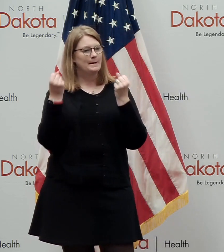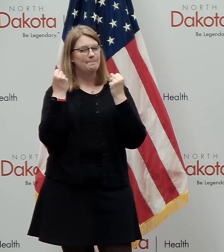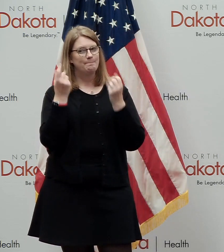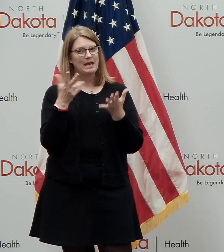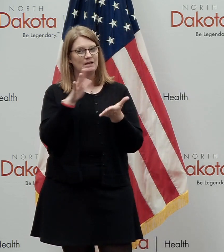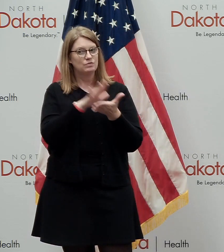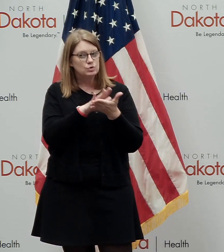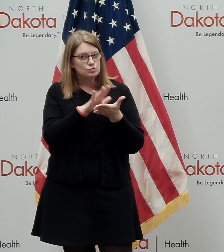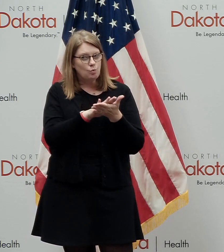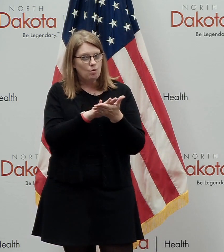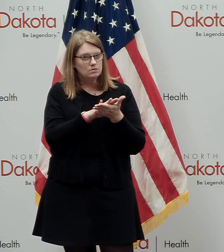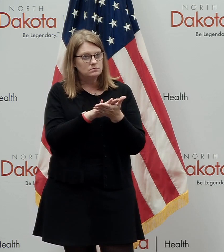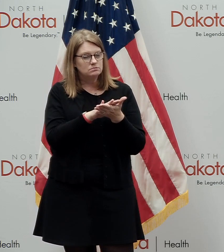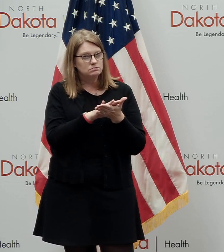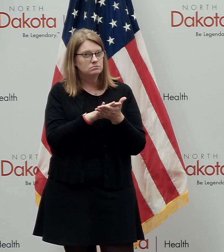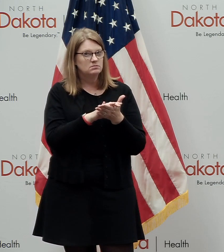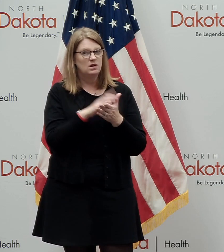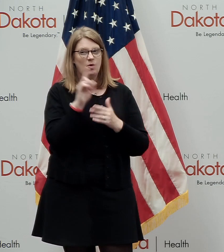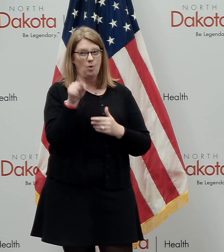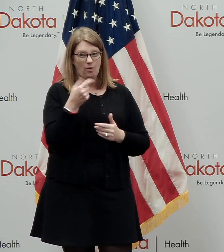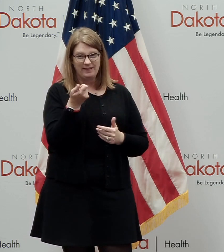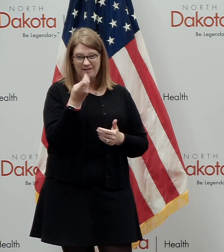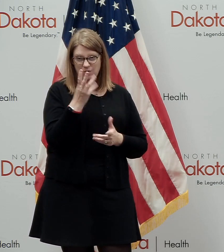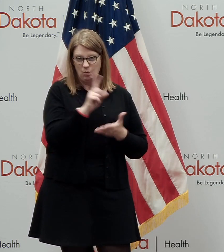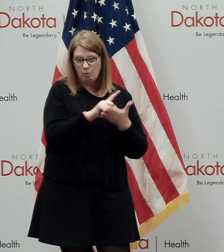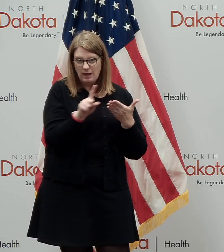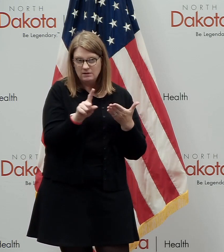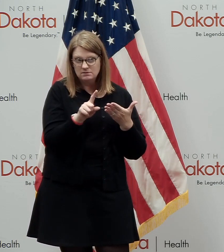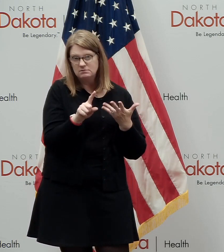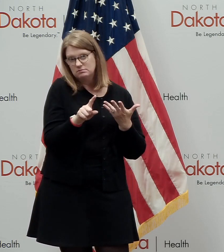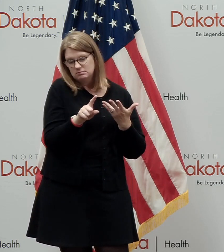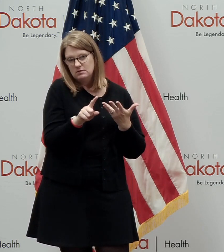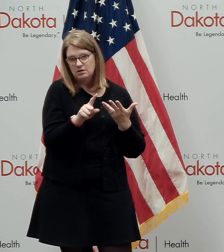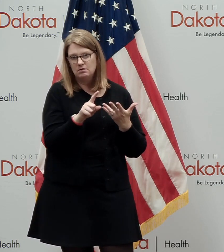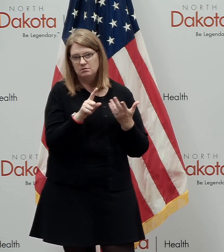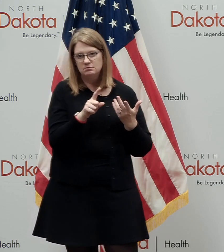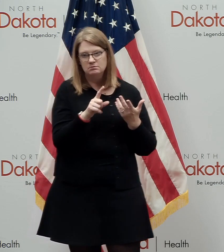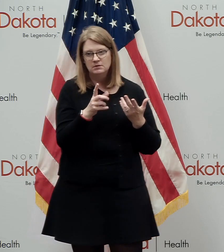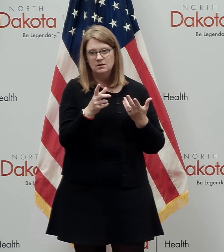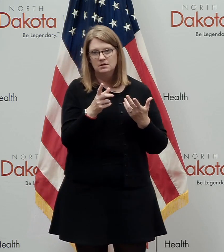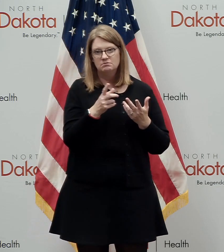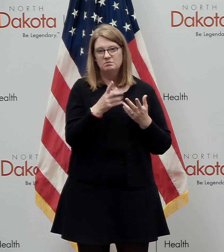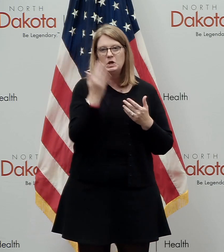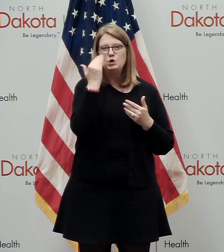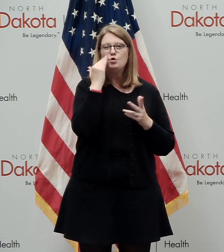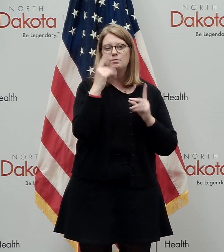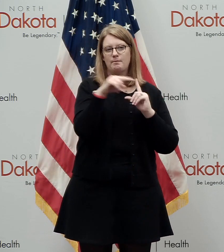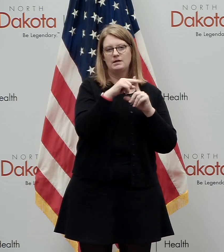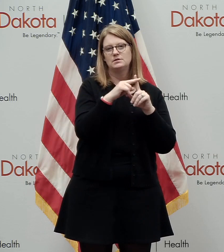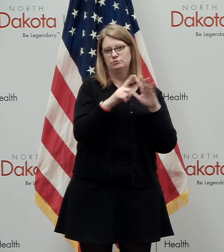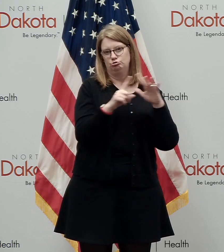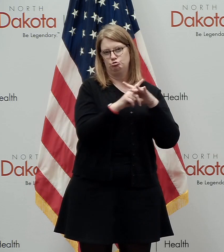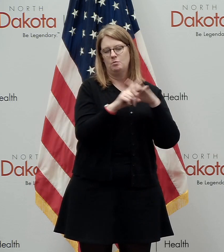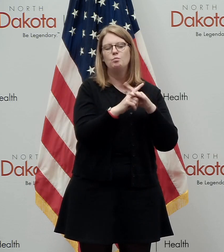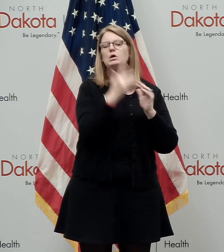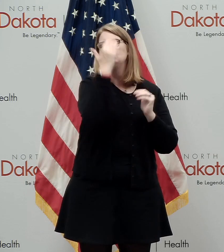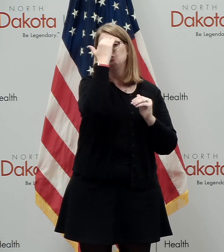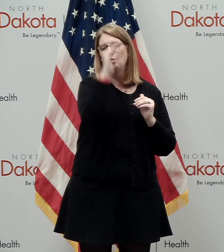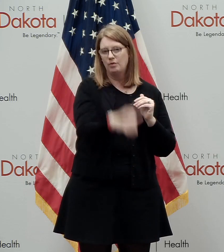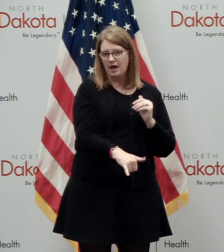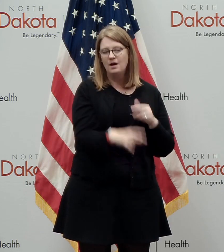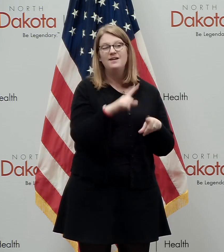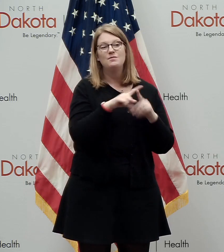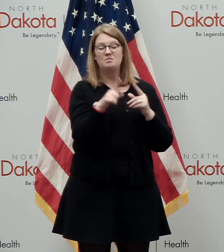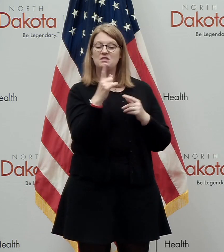schools, for only having been at this a couple weeks, we knew we'd have positives. I think a number of schools are doing a terrific job at developing